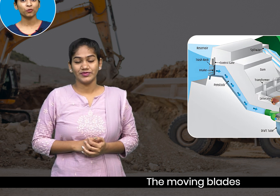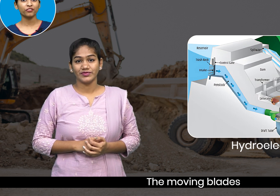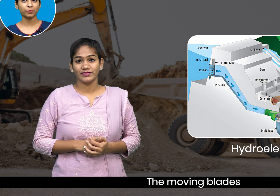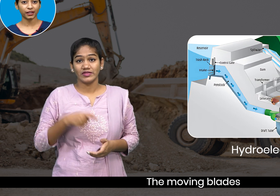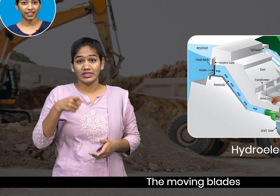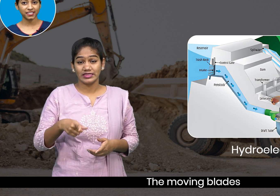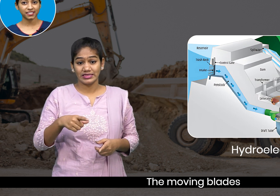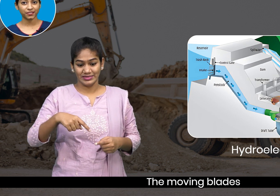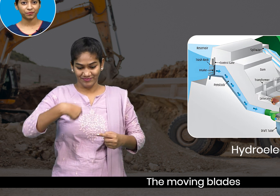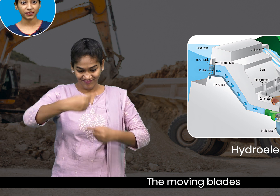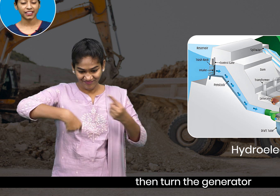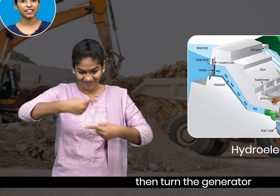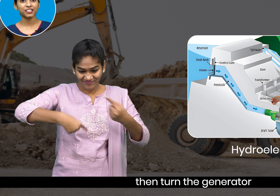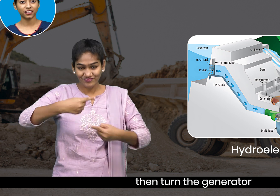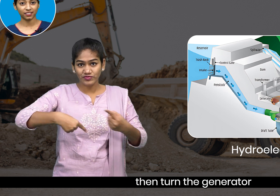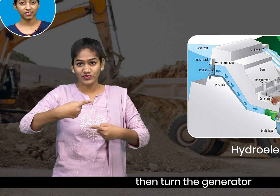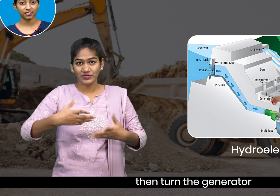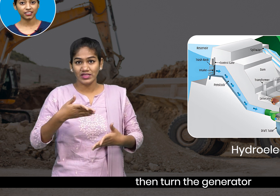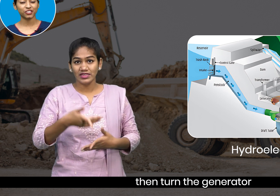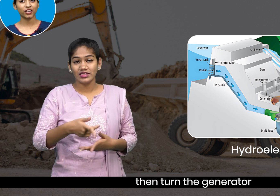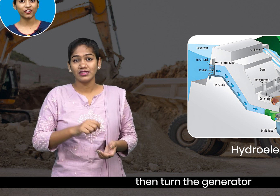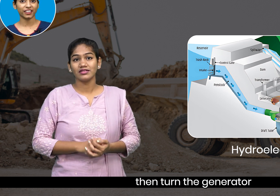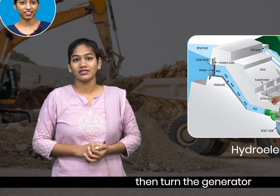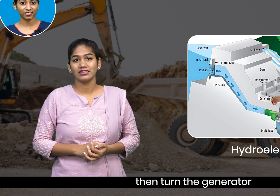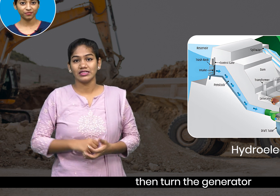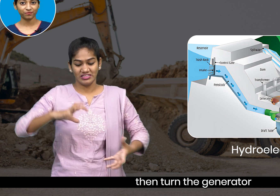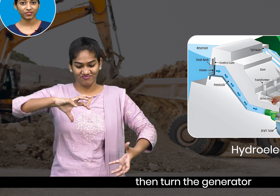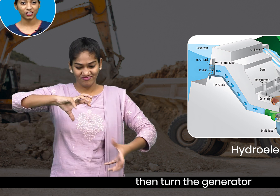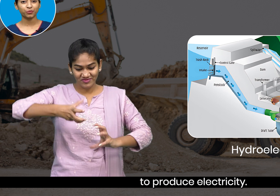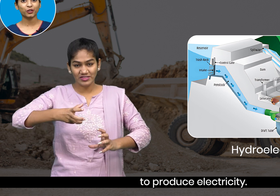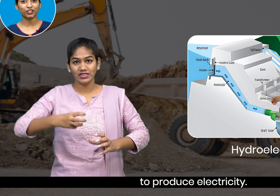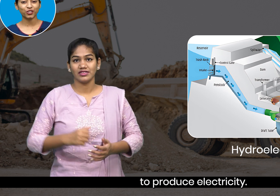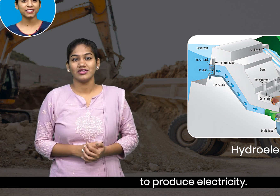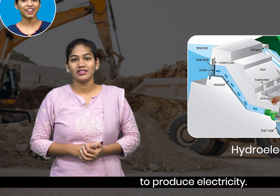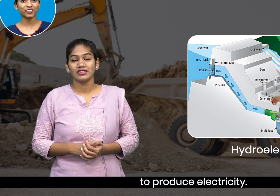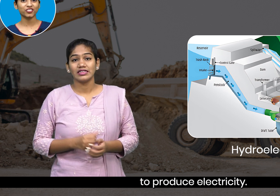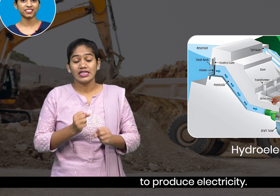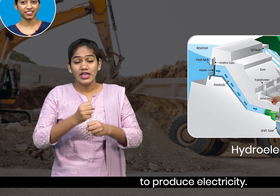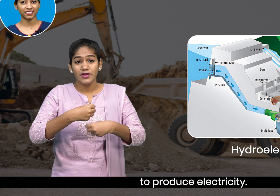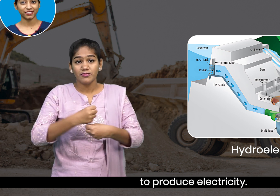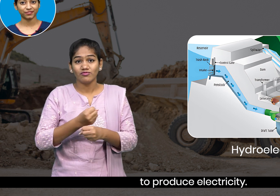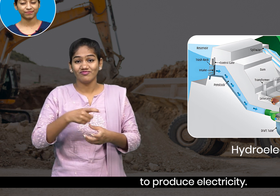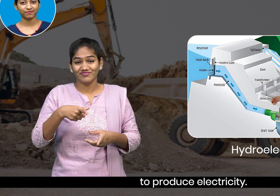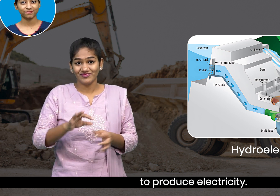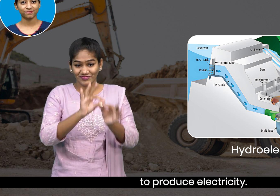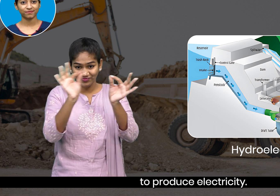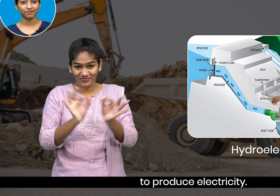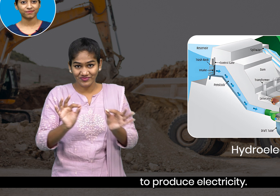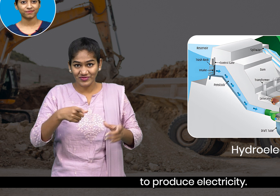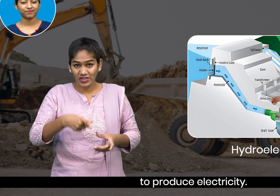The moving blades then turn the generator to produce electricity.